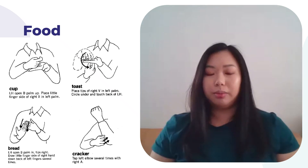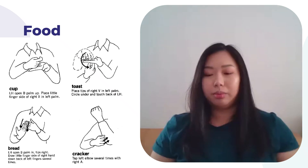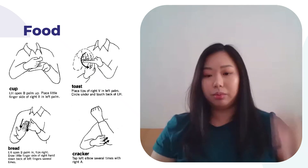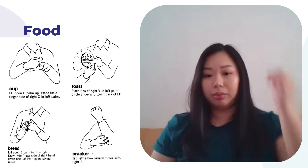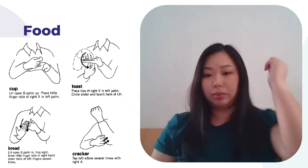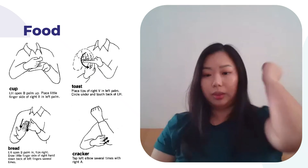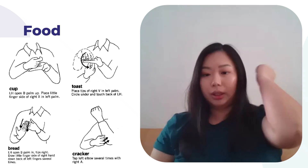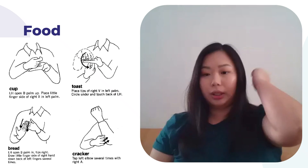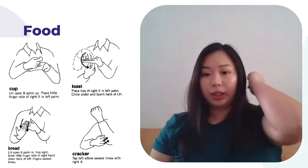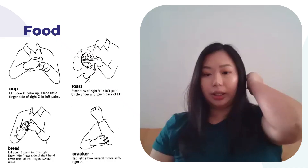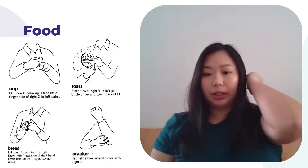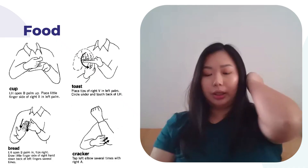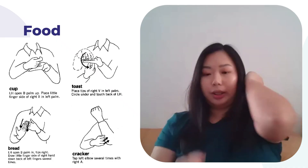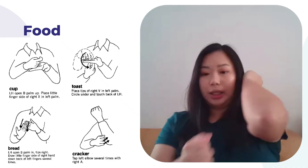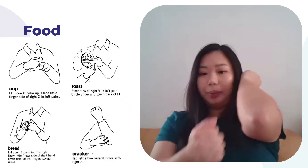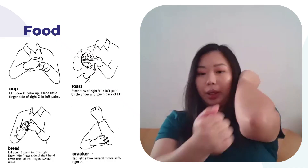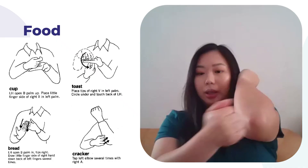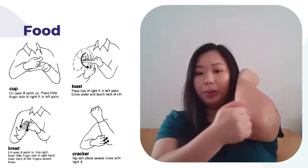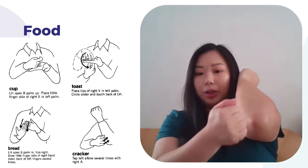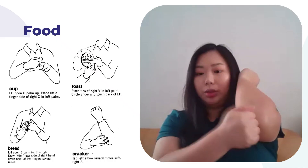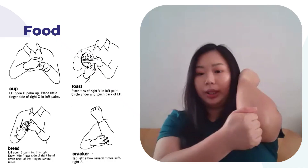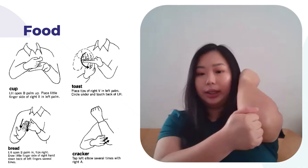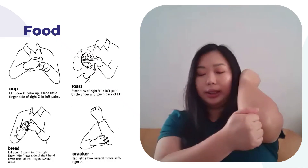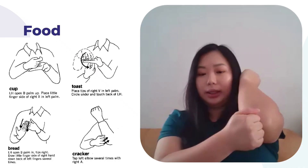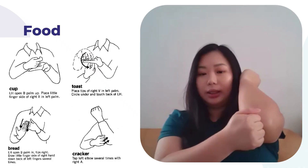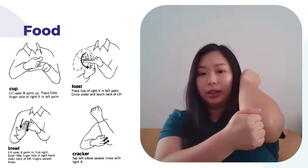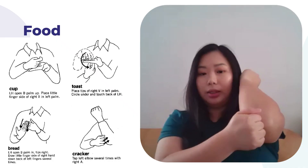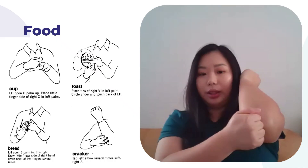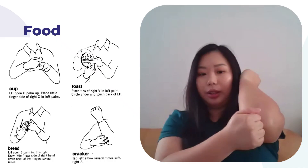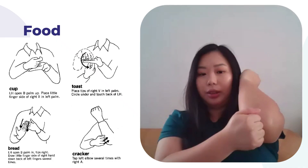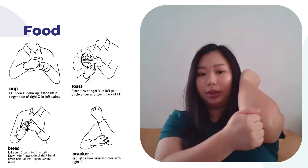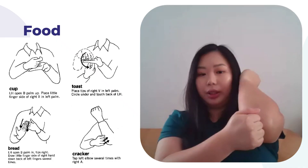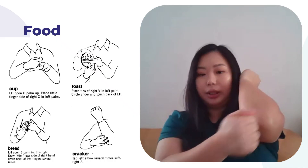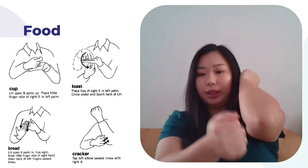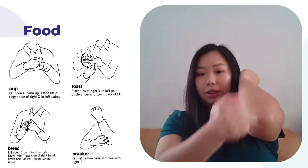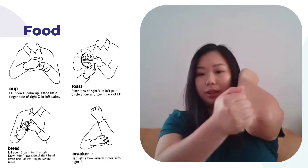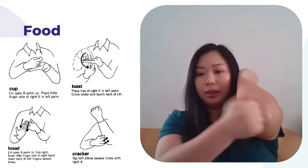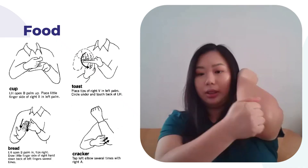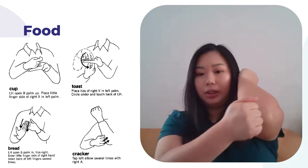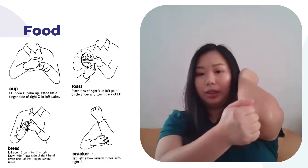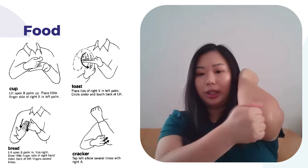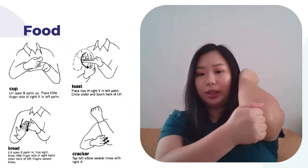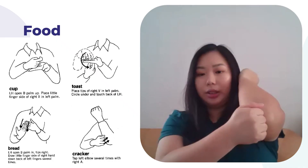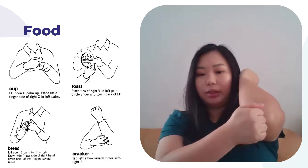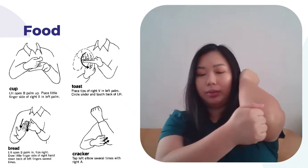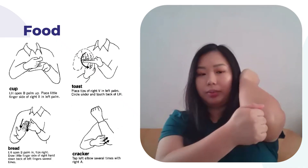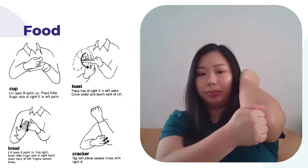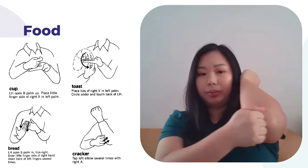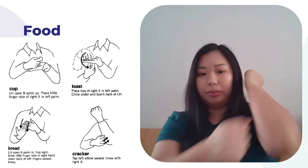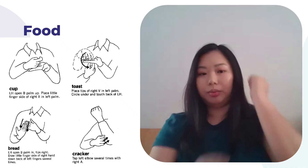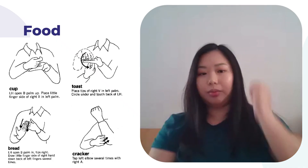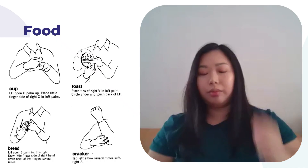Cracker, you tap your elbow twice with your other hand. Cracker.